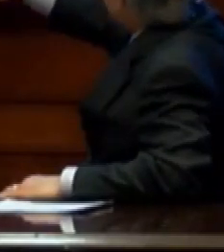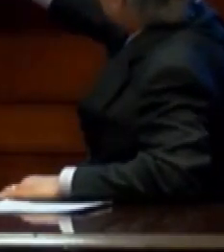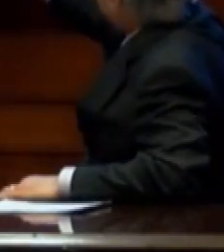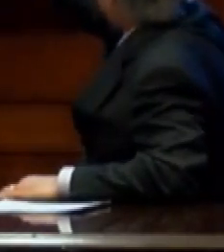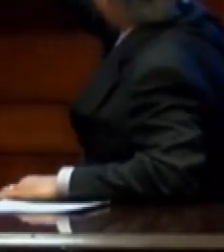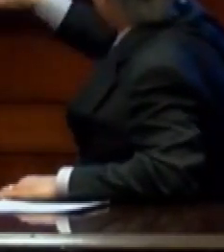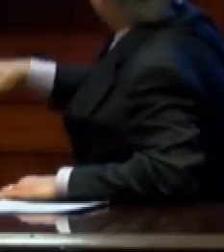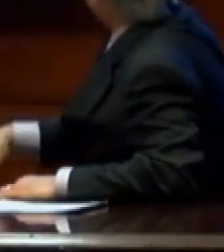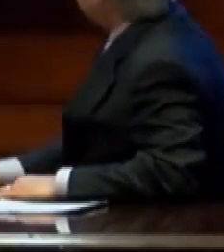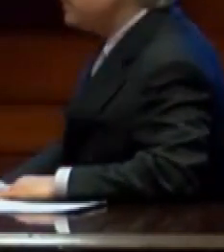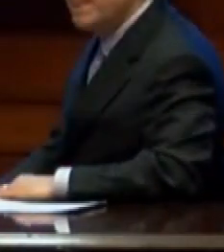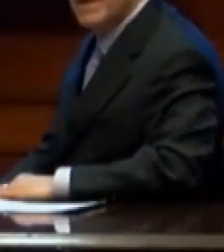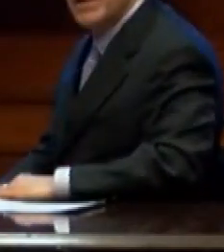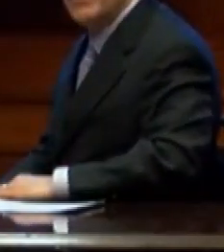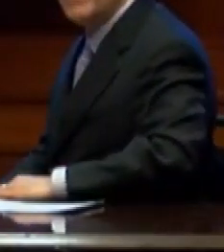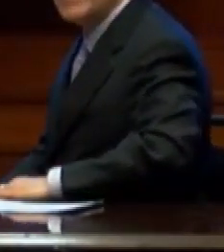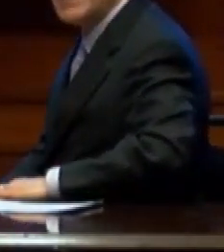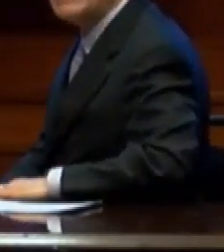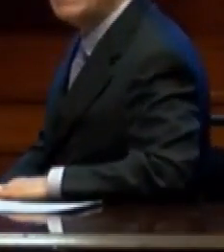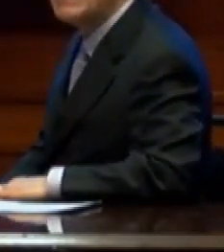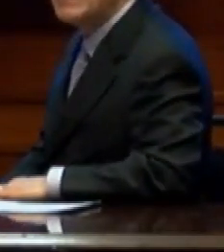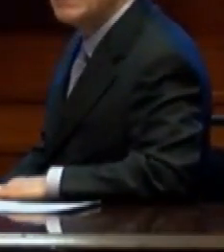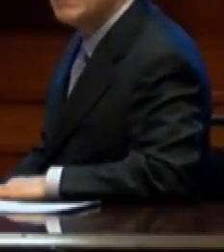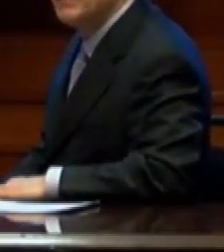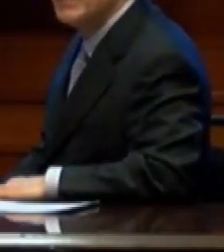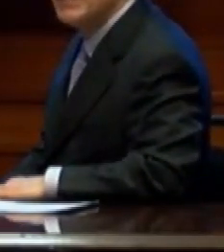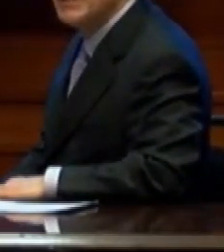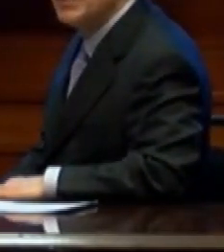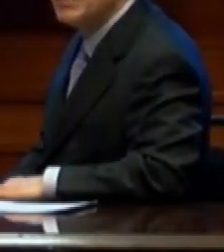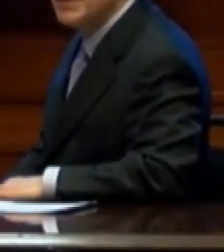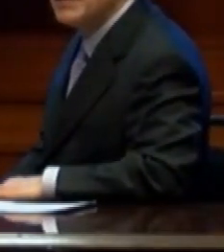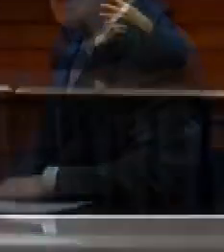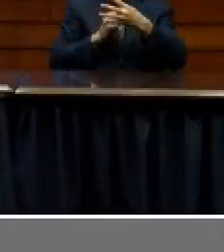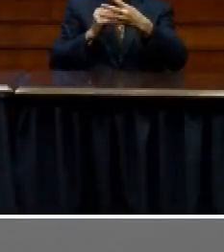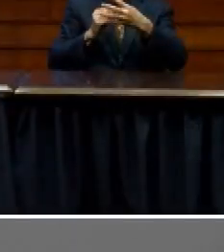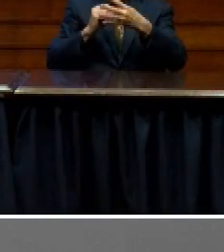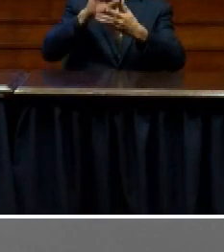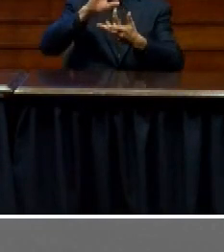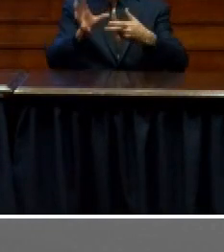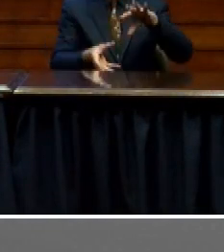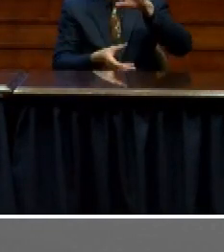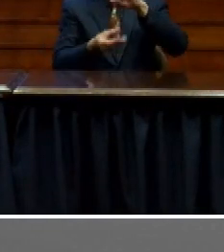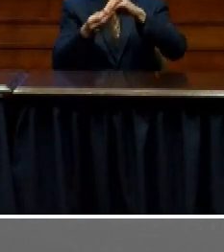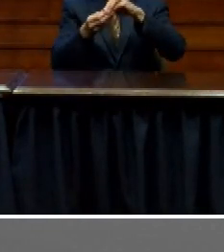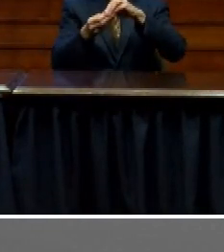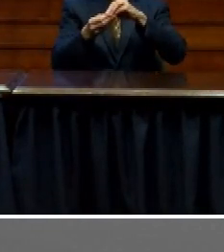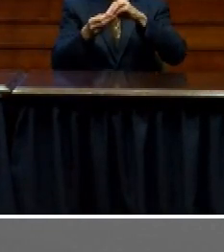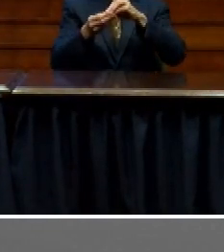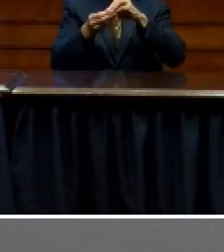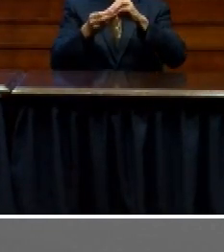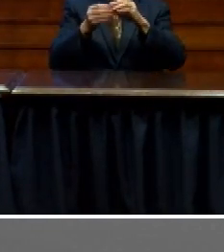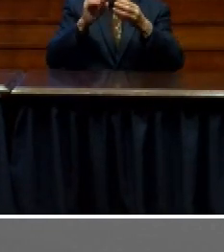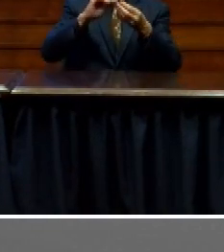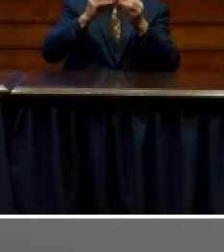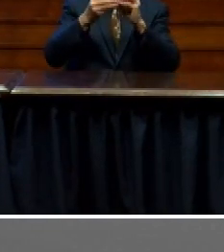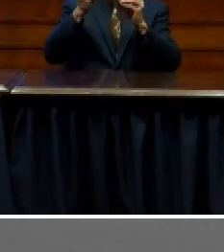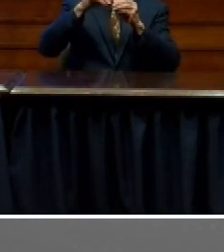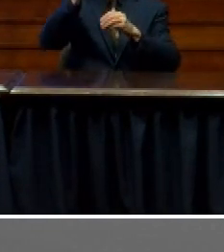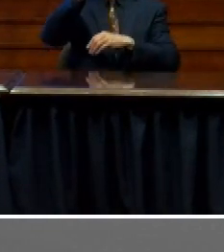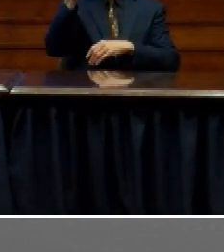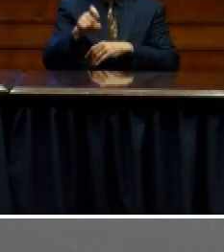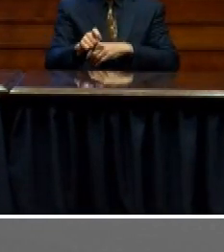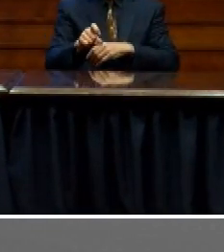the total number of cases in the state of Texas that's done in a